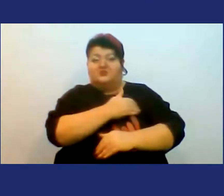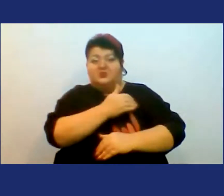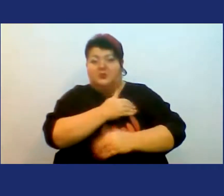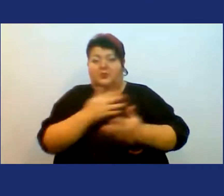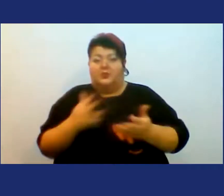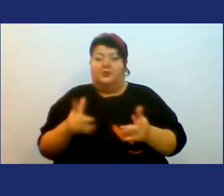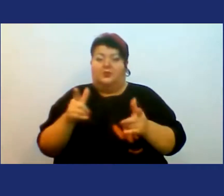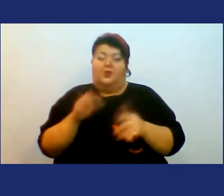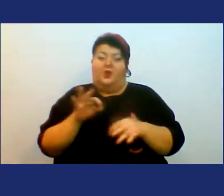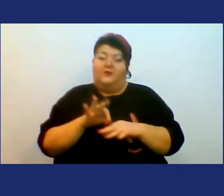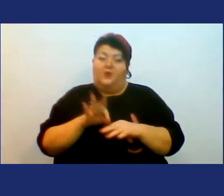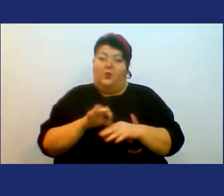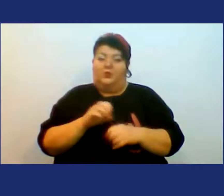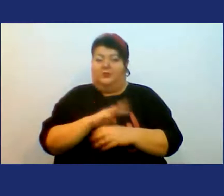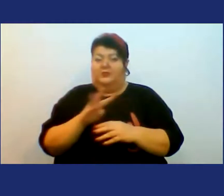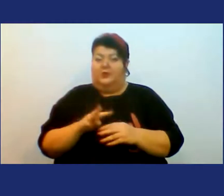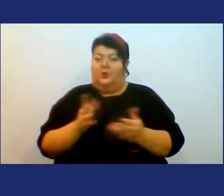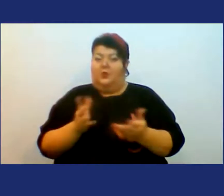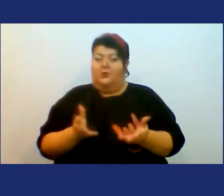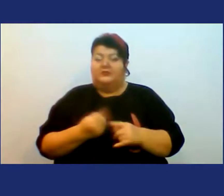across several cases when